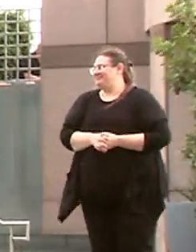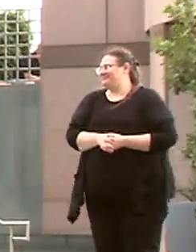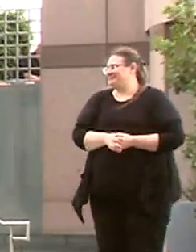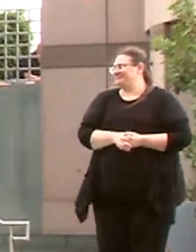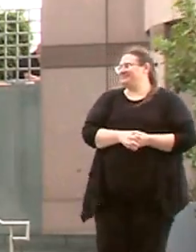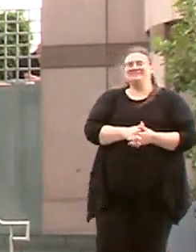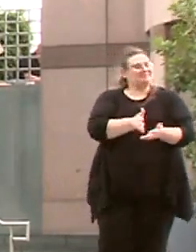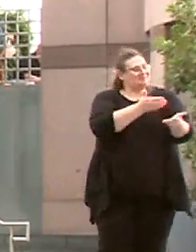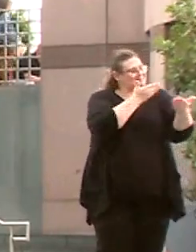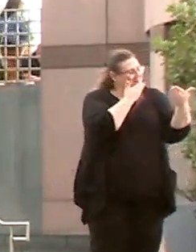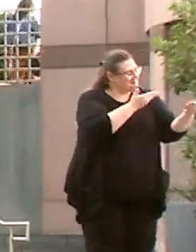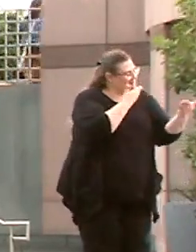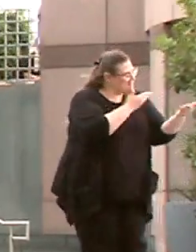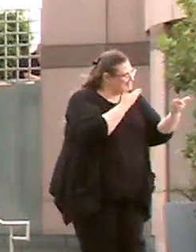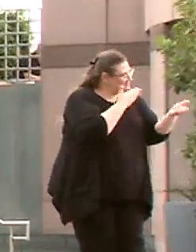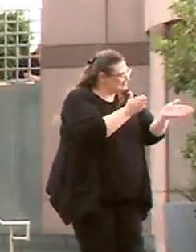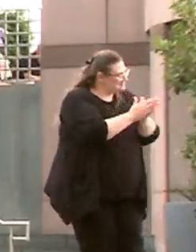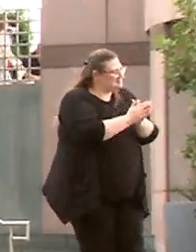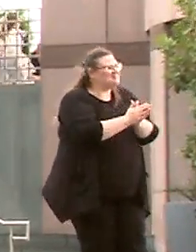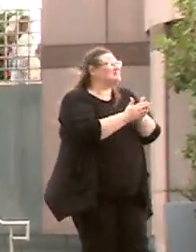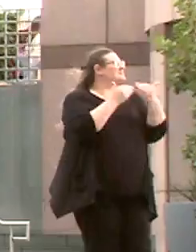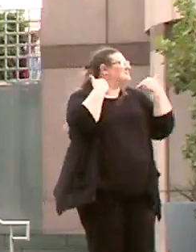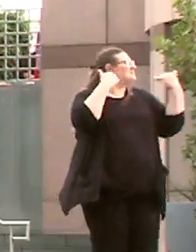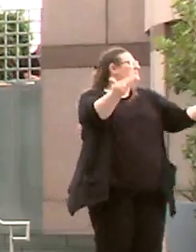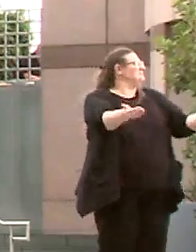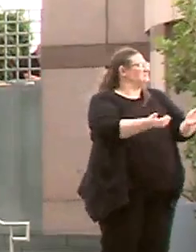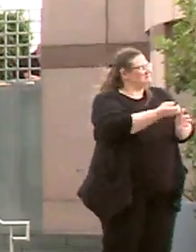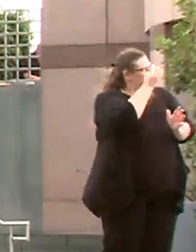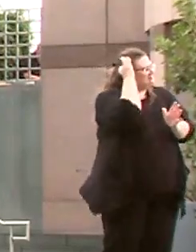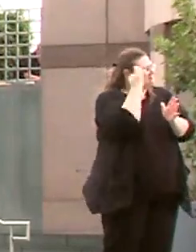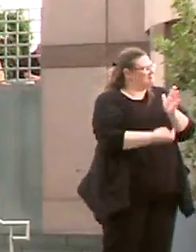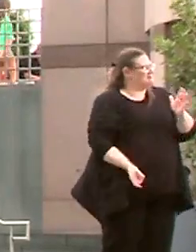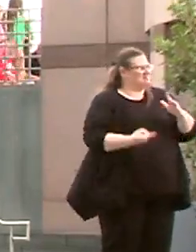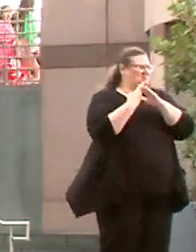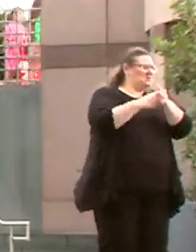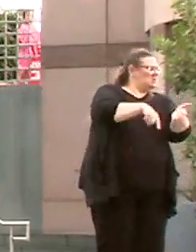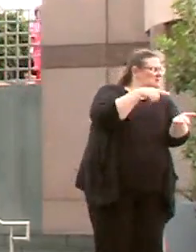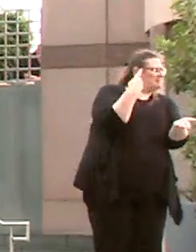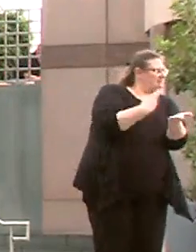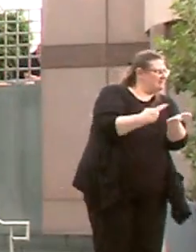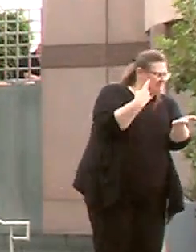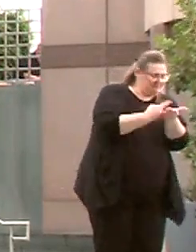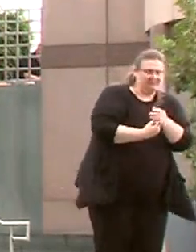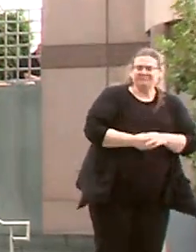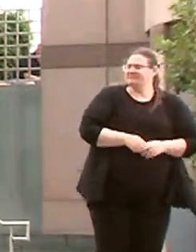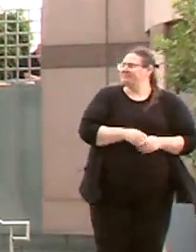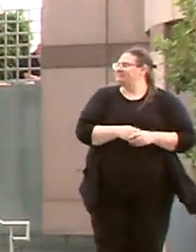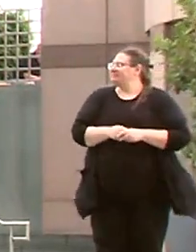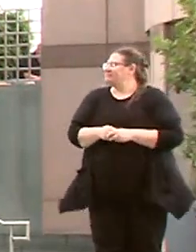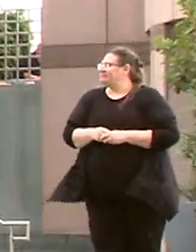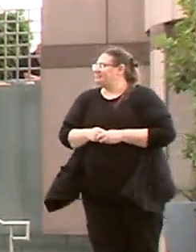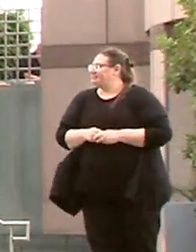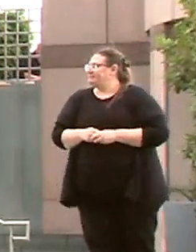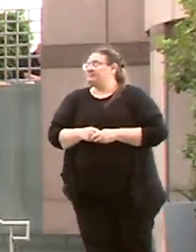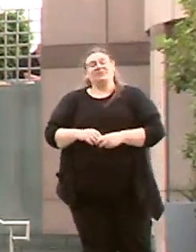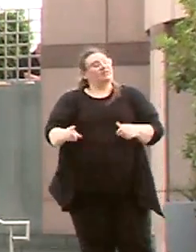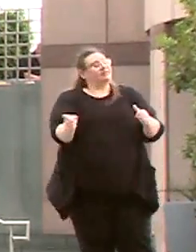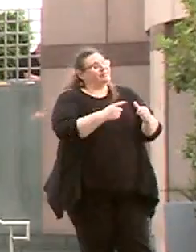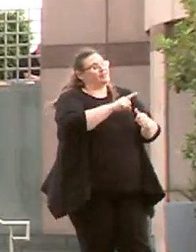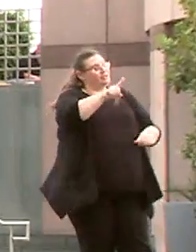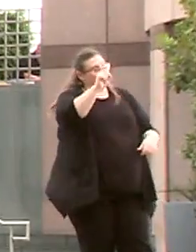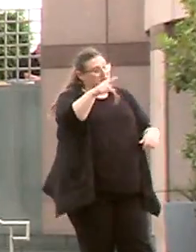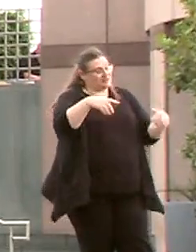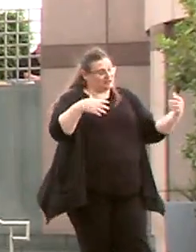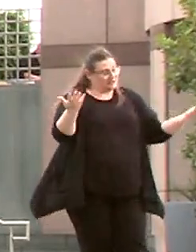Thank you. So let's just dive deeply into this discussion. Um, First of all,